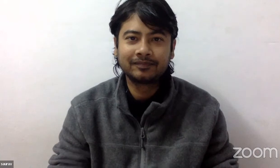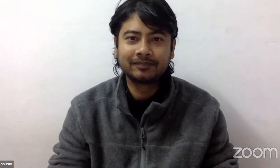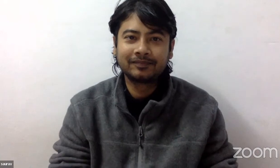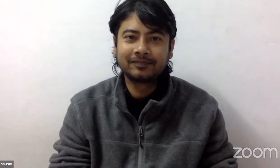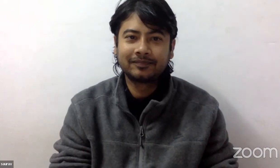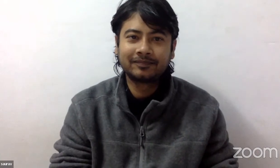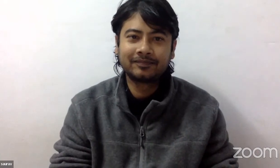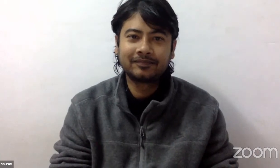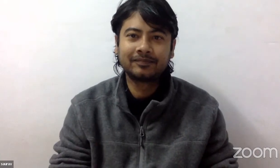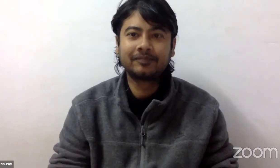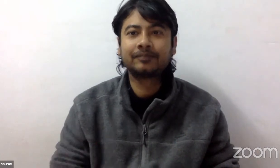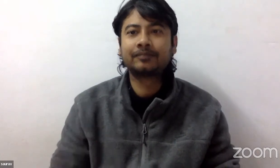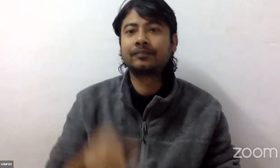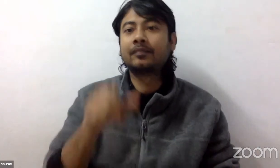Acharya Prabhu, kindly make me